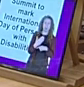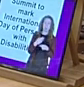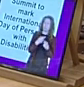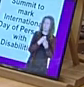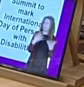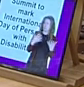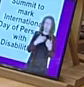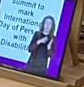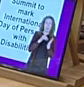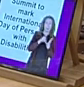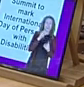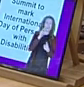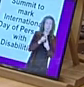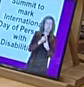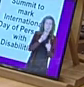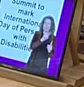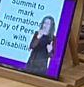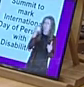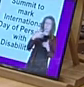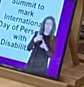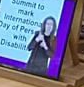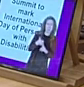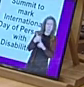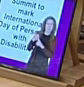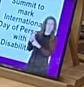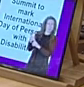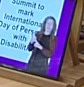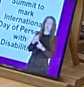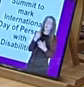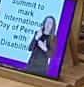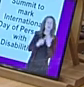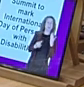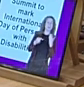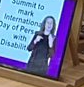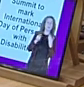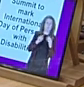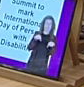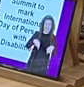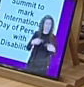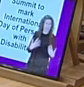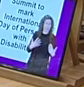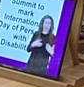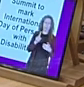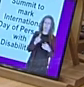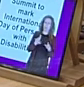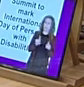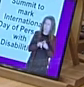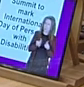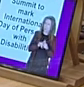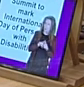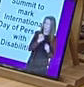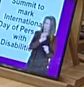MSPs for their support, not just for this event,